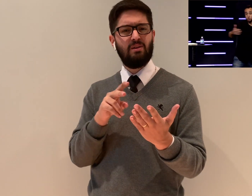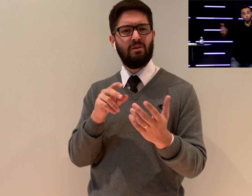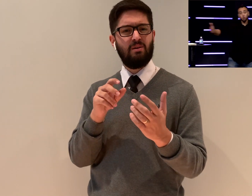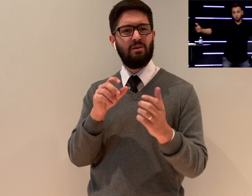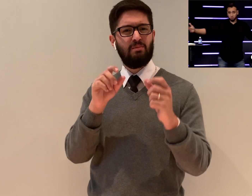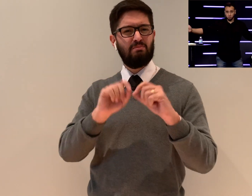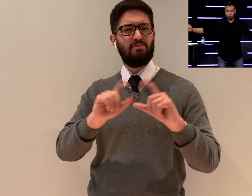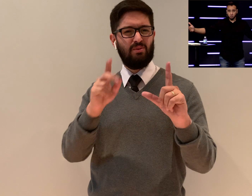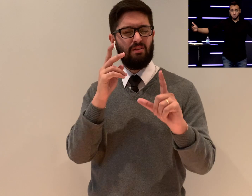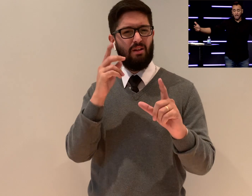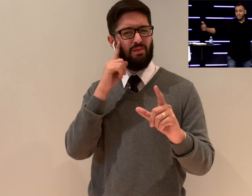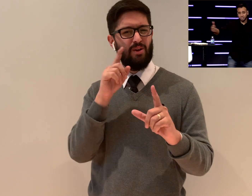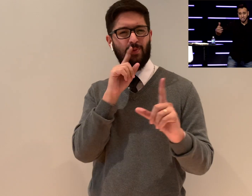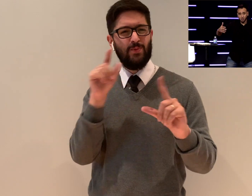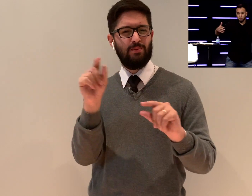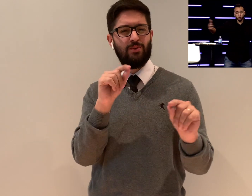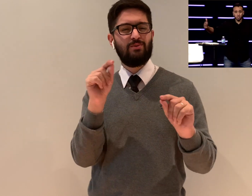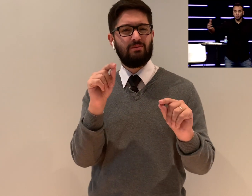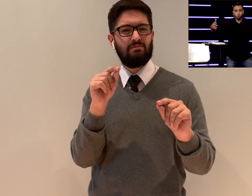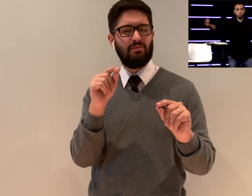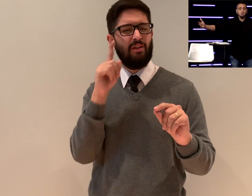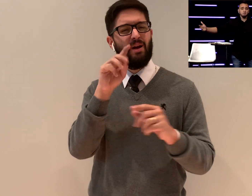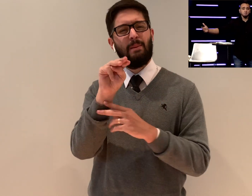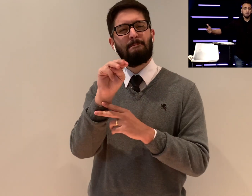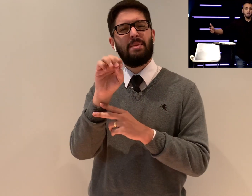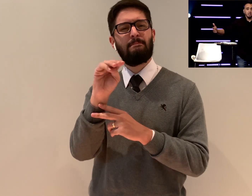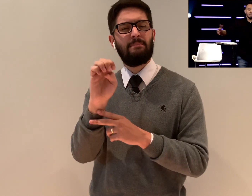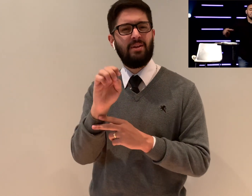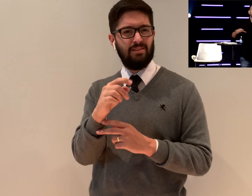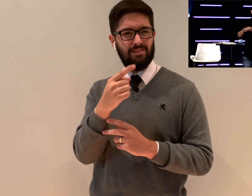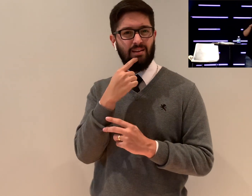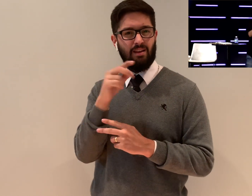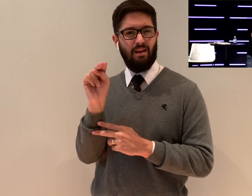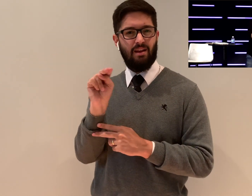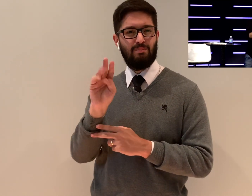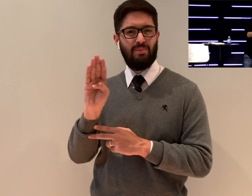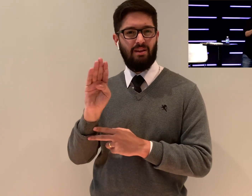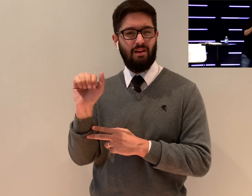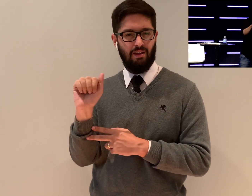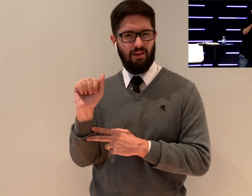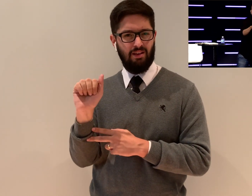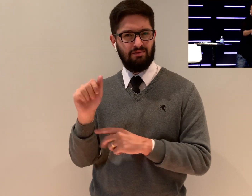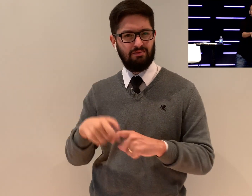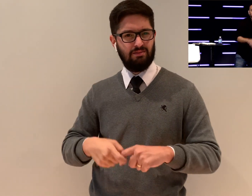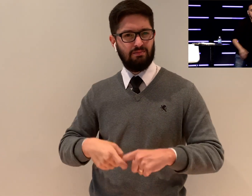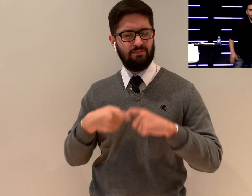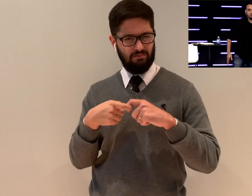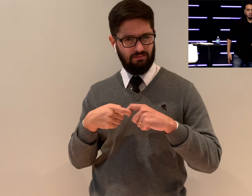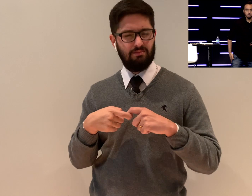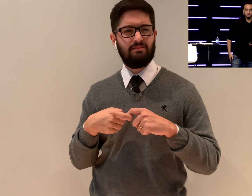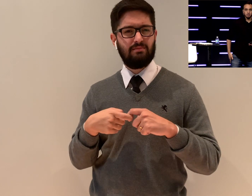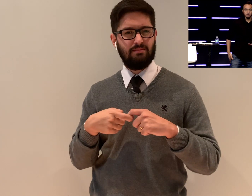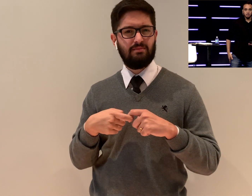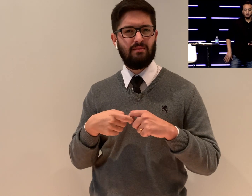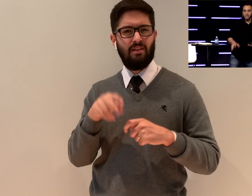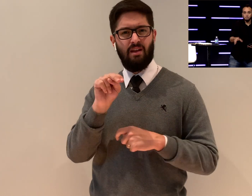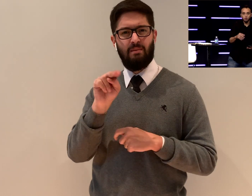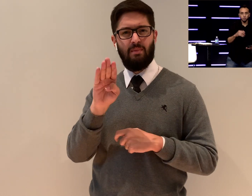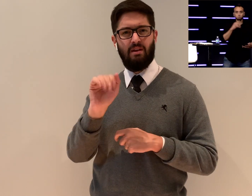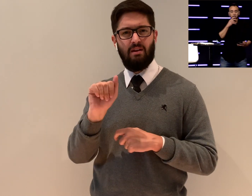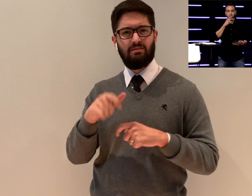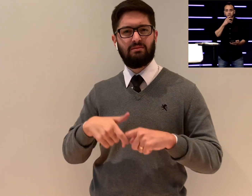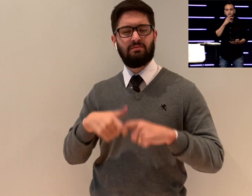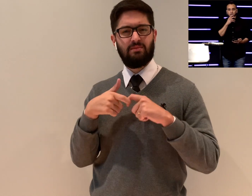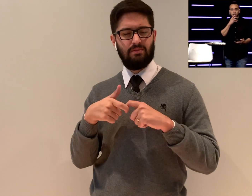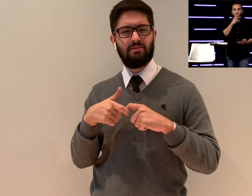I thought it was a rumor. I see a post that I thought it was a meme, and it said the NBA was suspended. The NBA